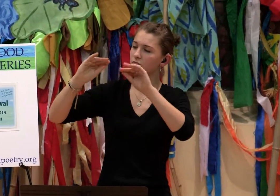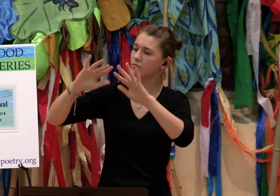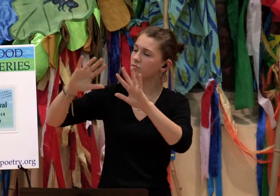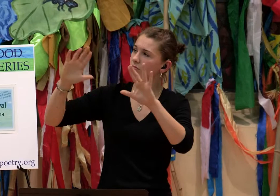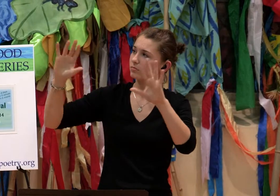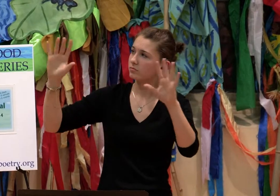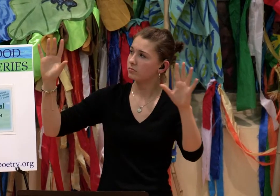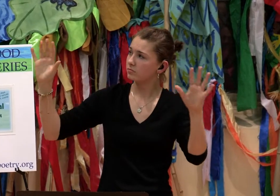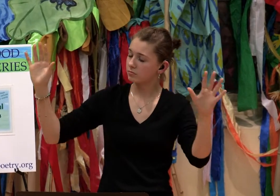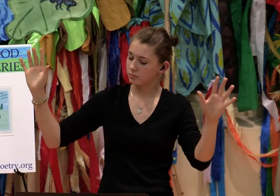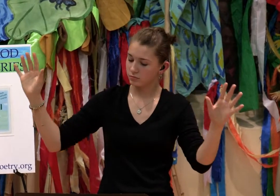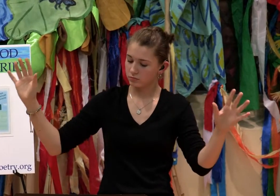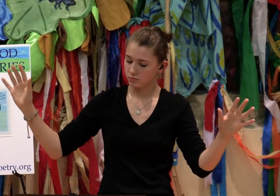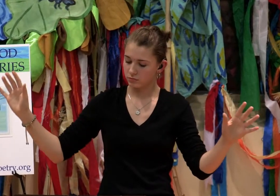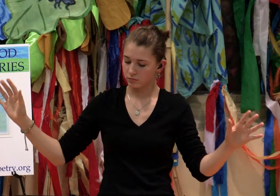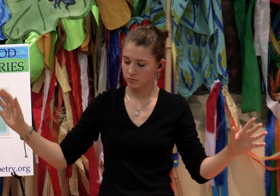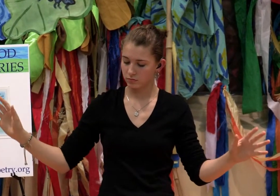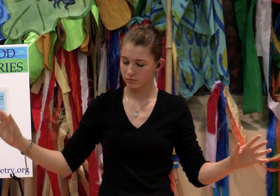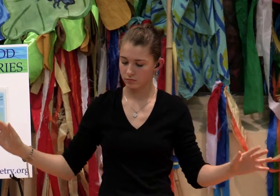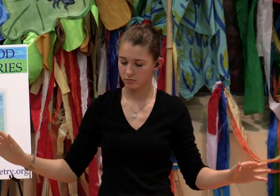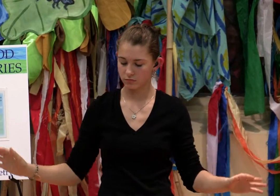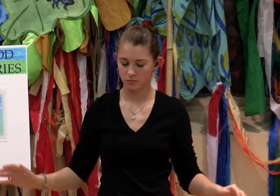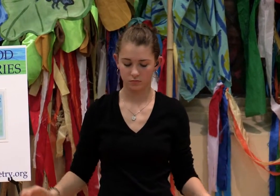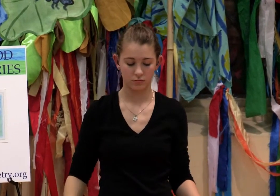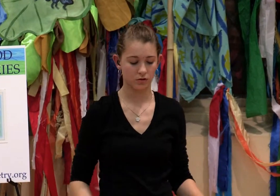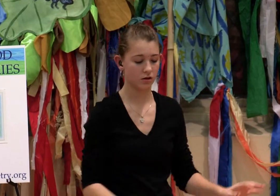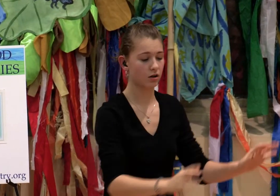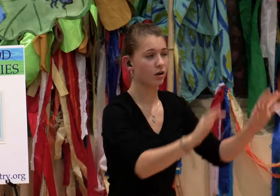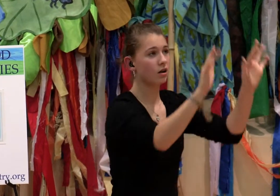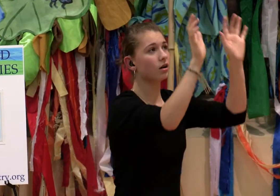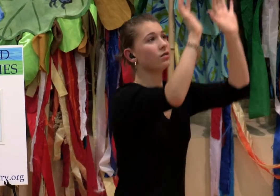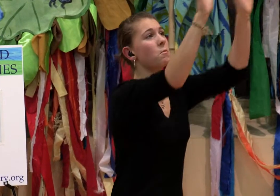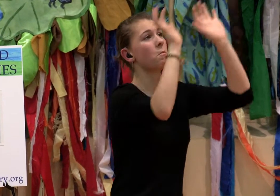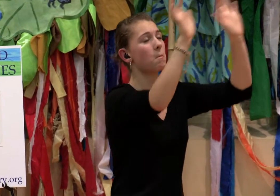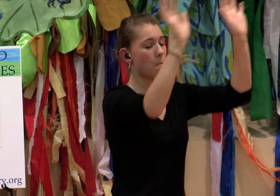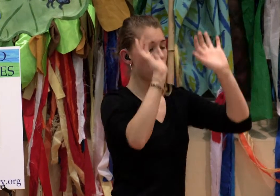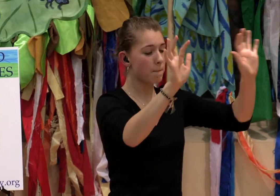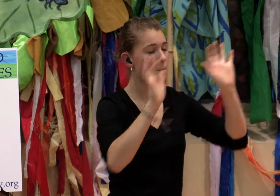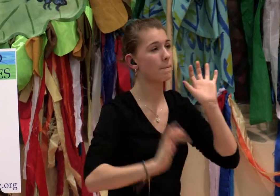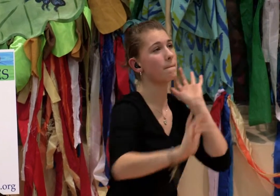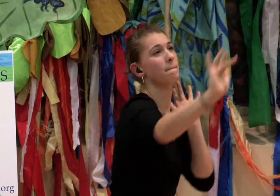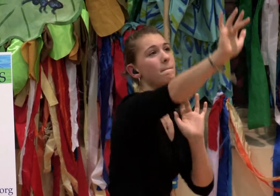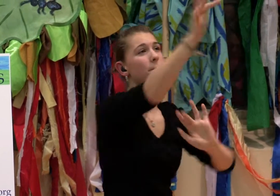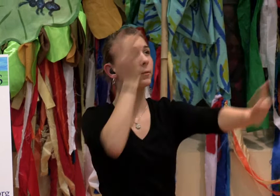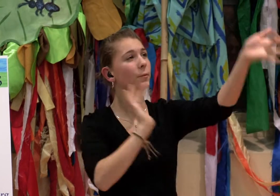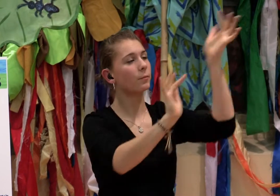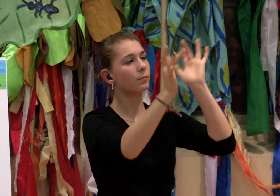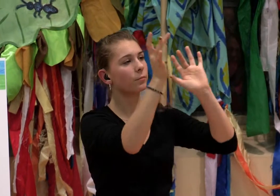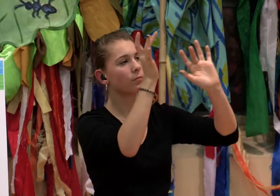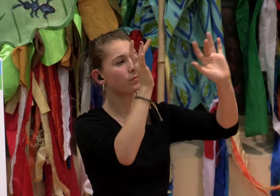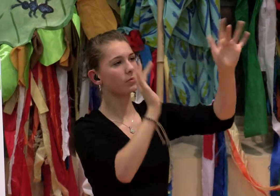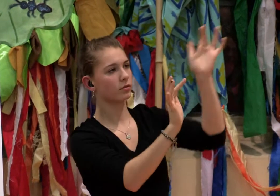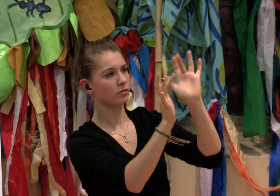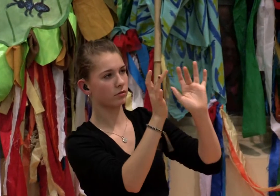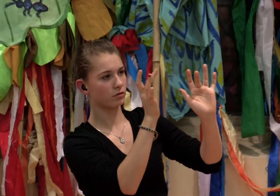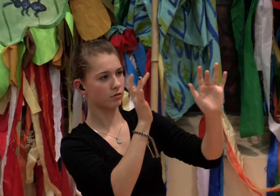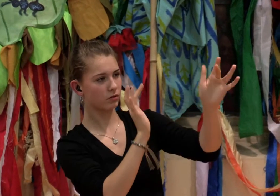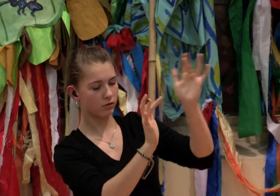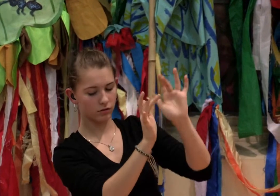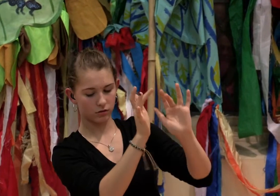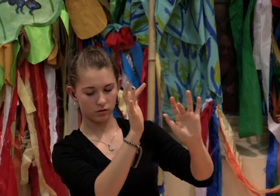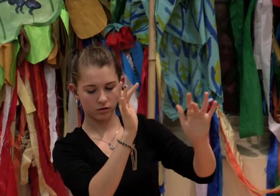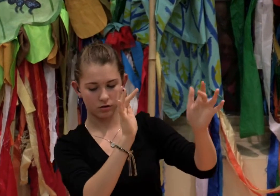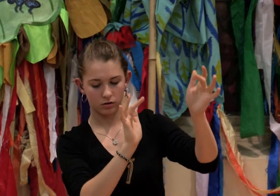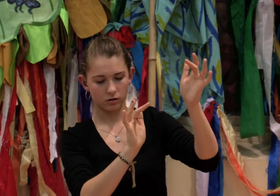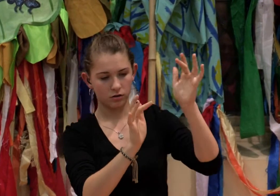sets into the coral, fiery sky. To the blue stars, white glowing stars